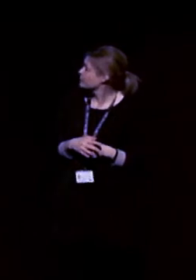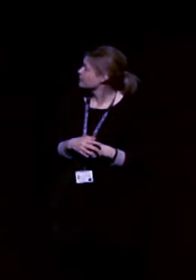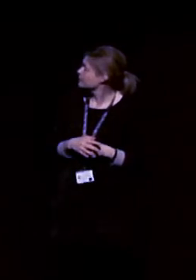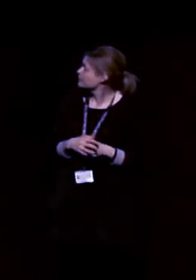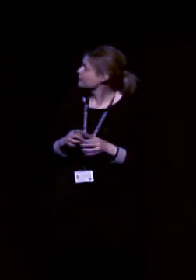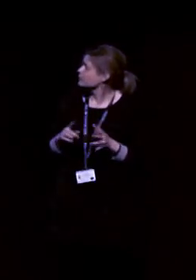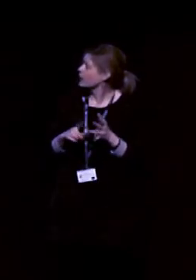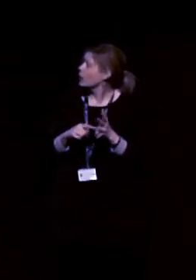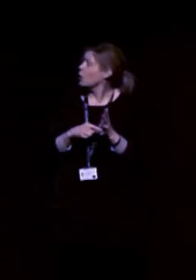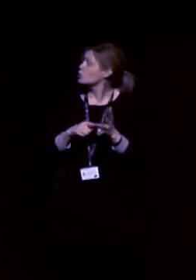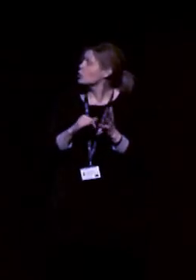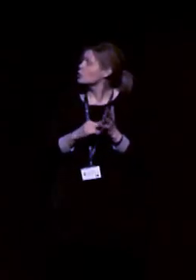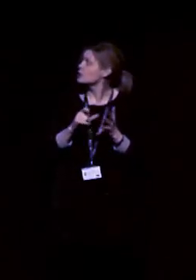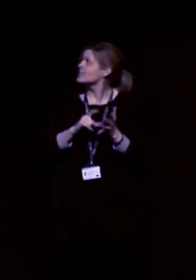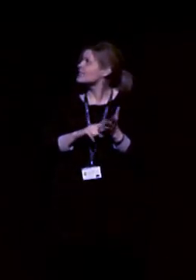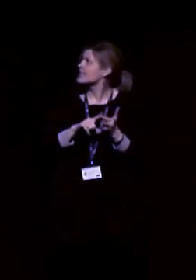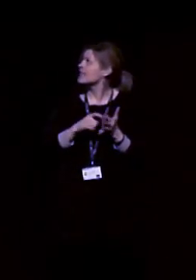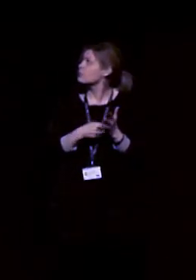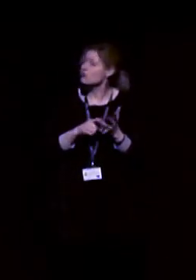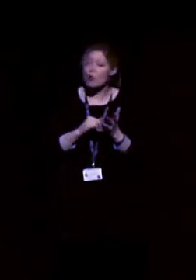Otosclerosis is a